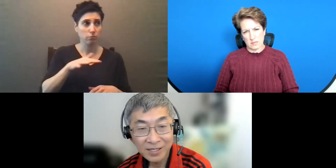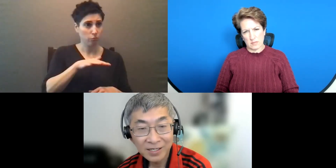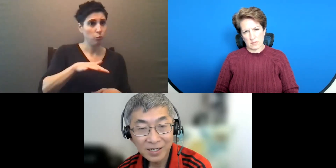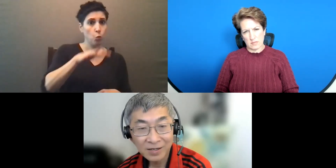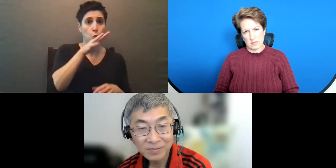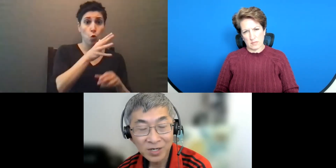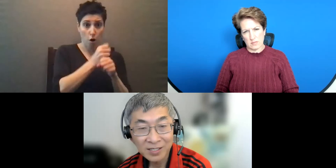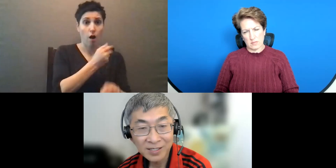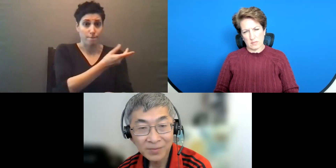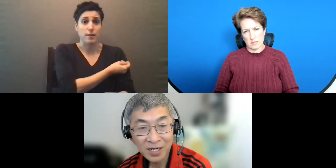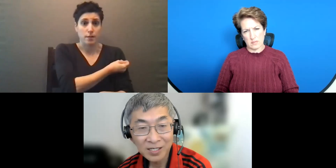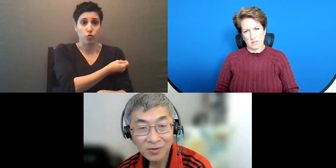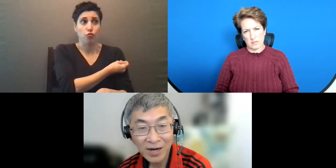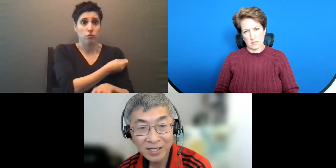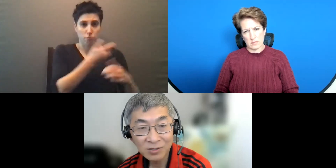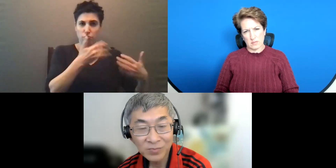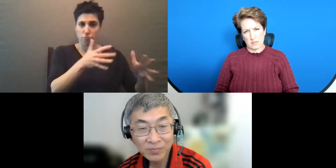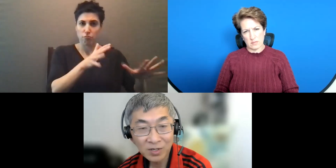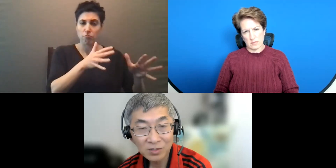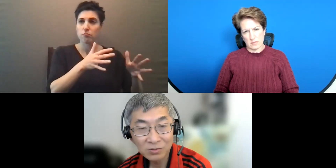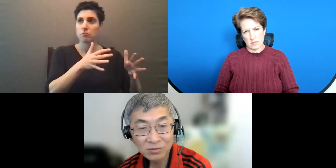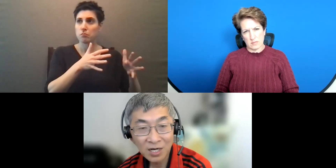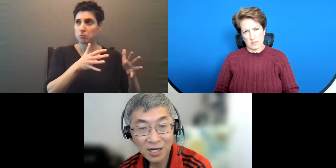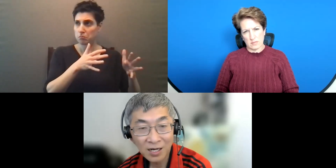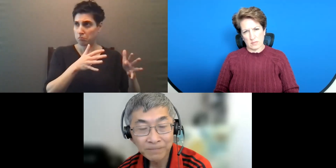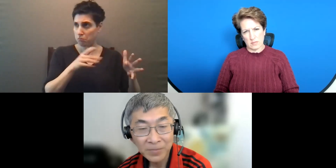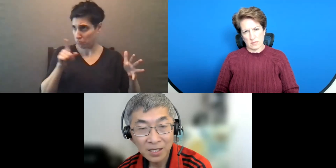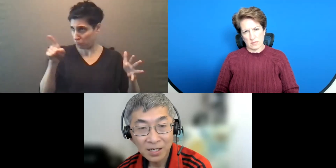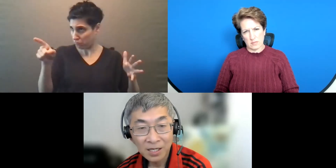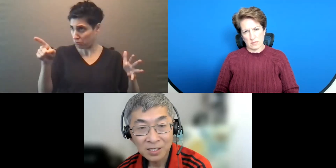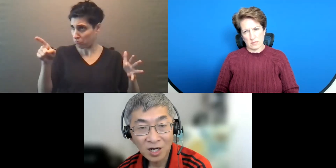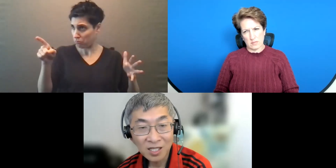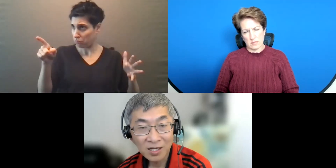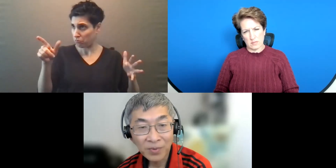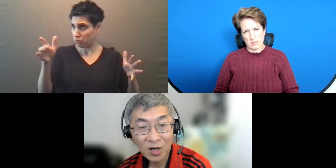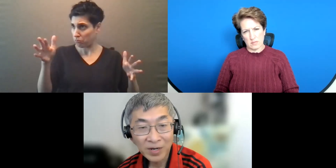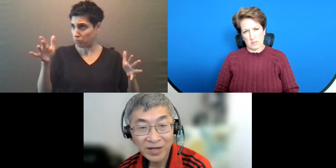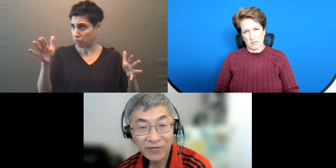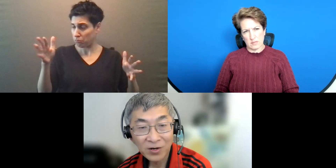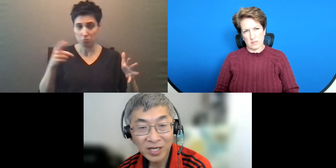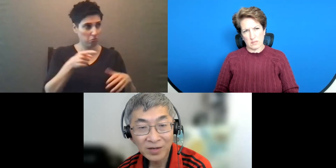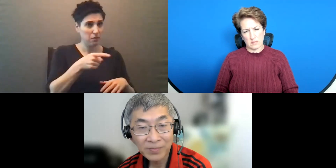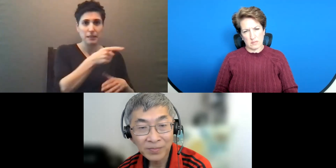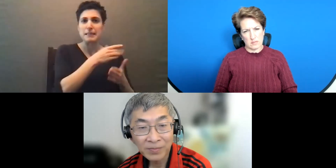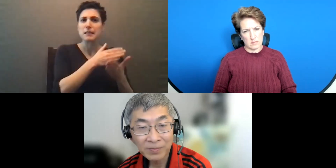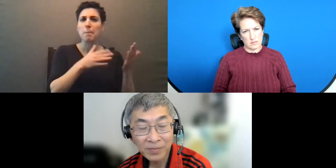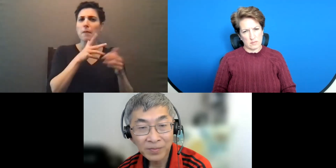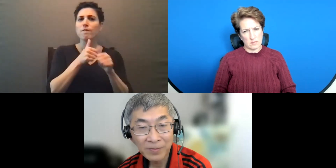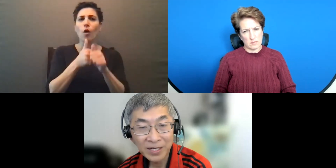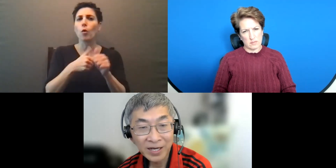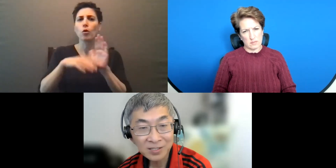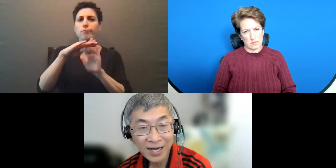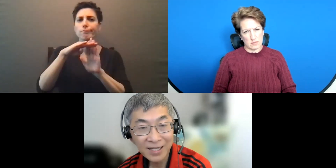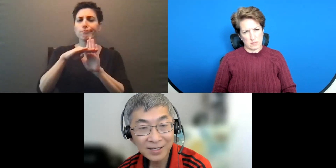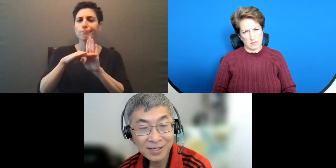vaccinated, you are concerned about running into people who are not properly following